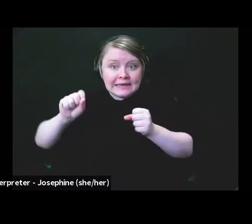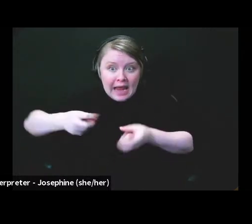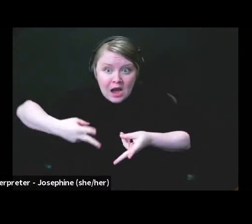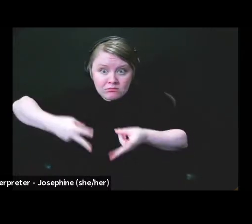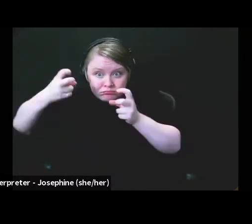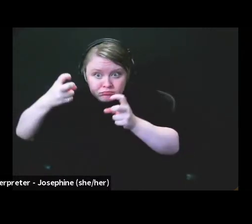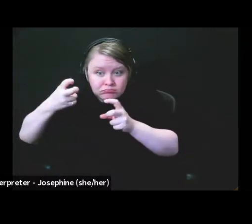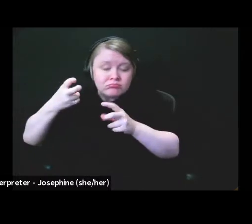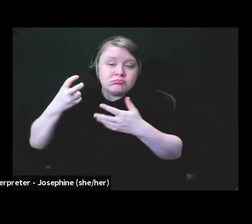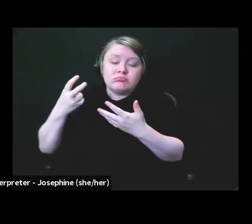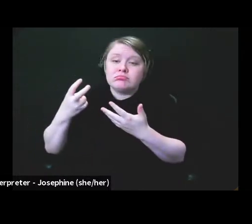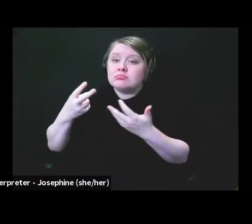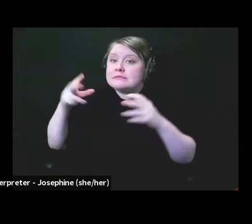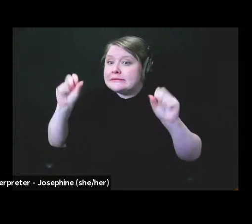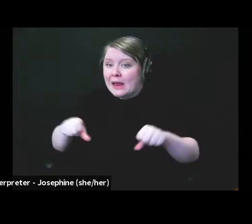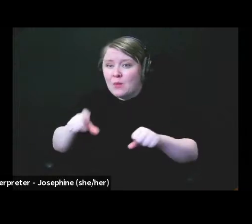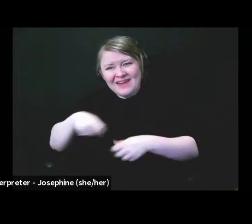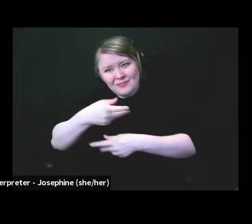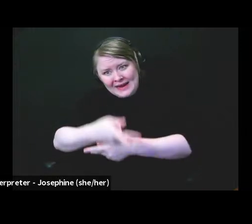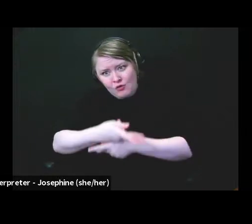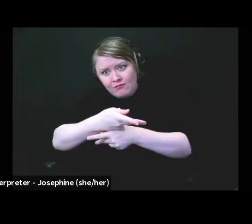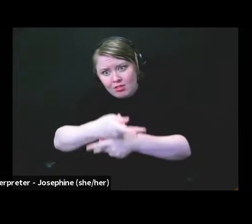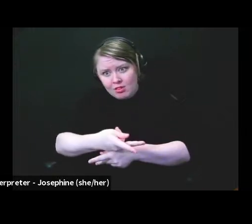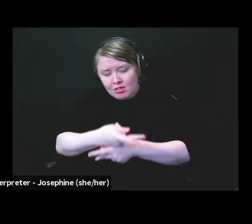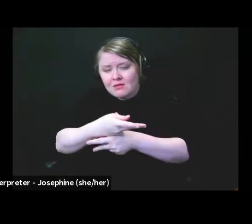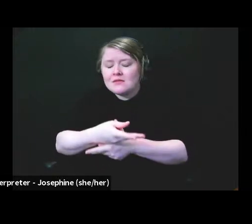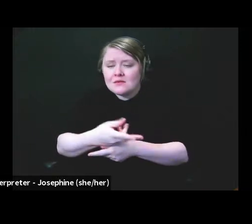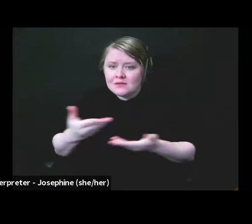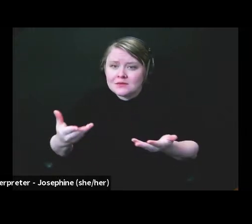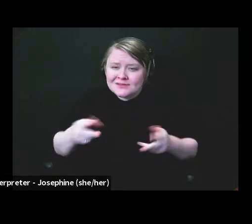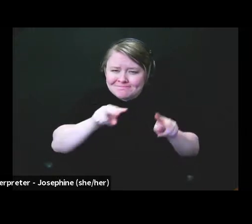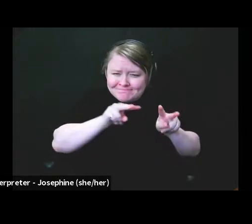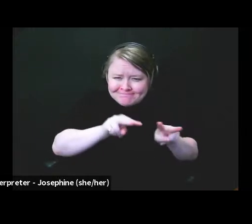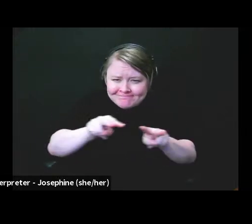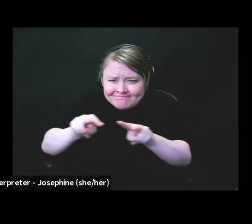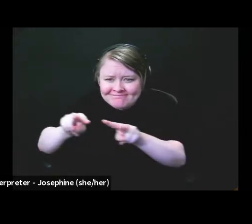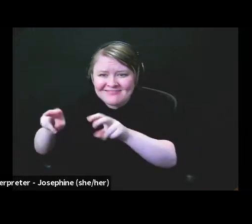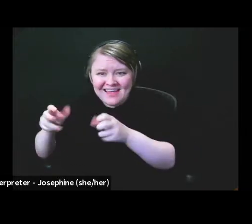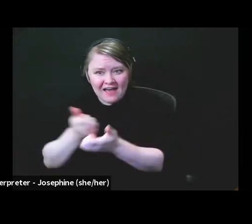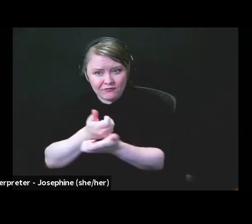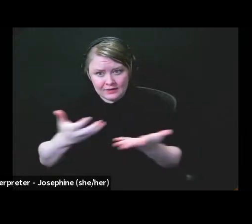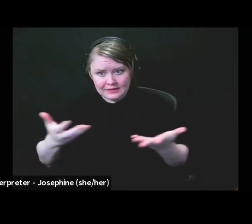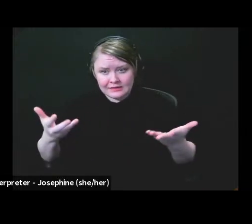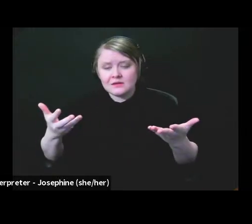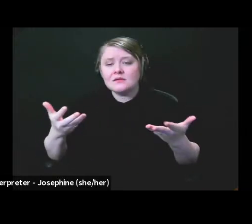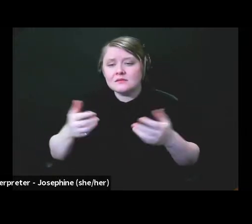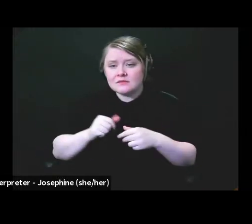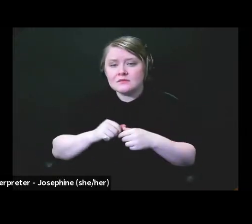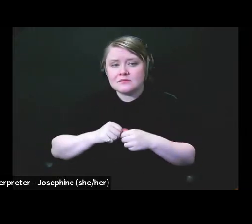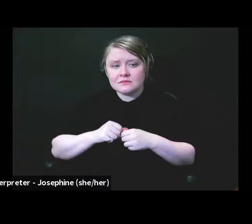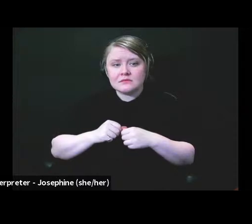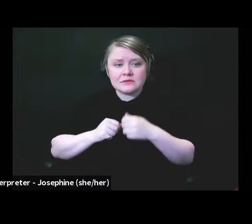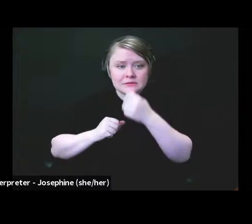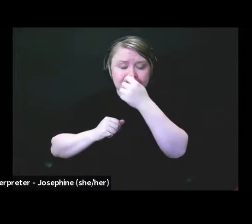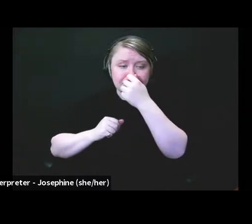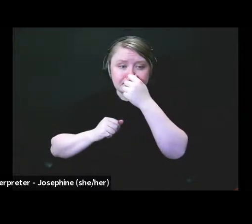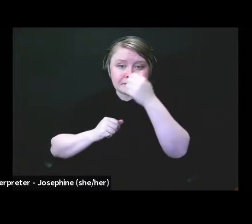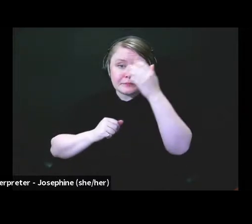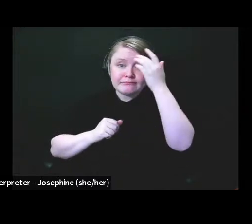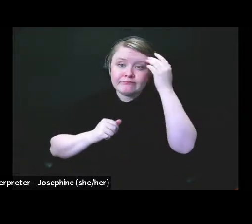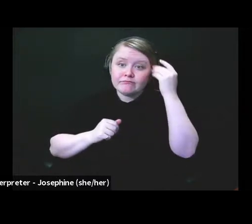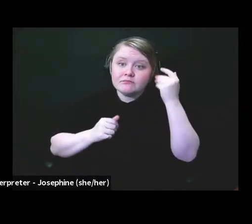careful that we are tracking these things, and that we're